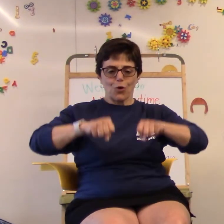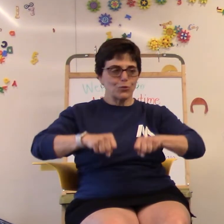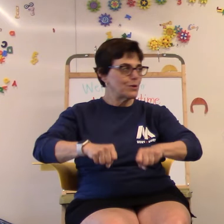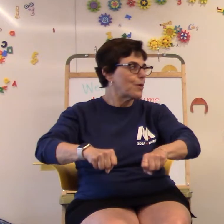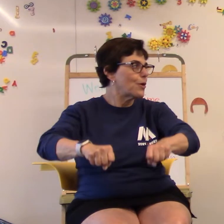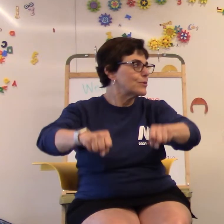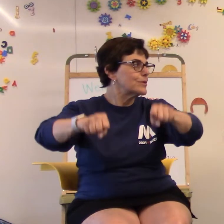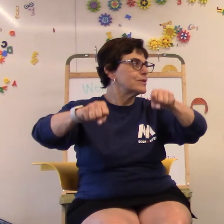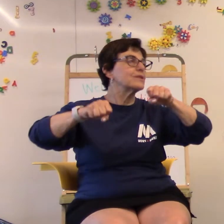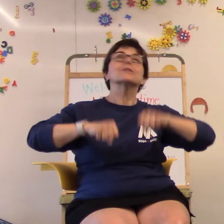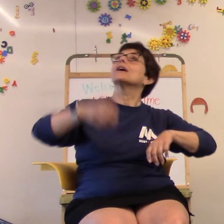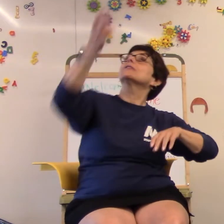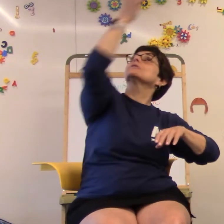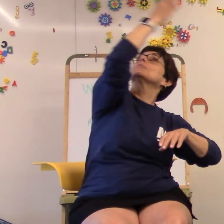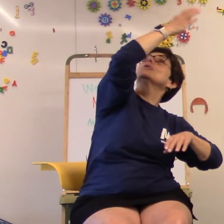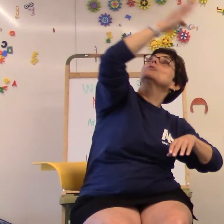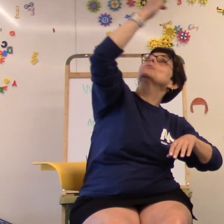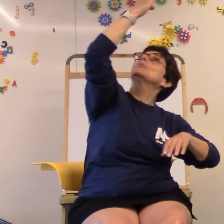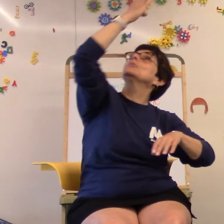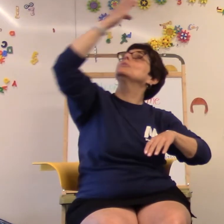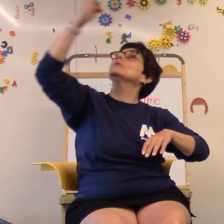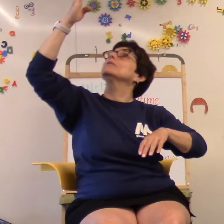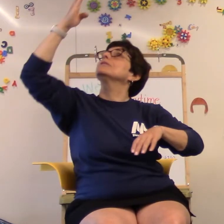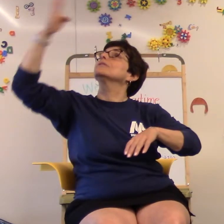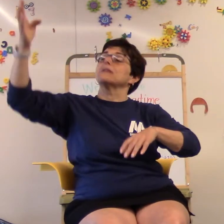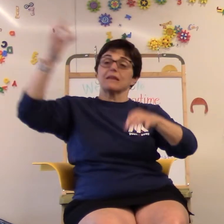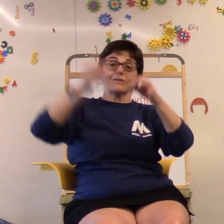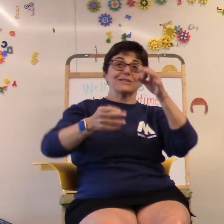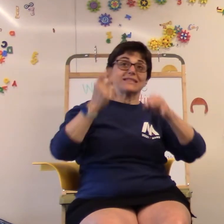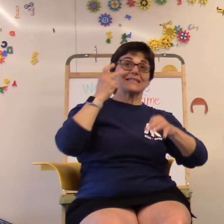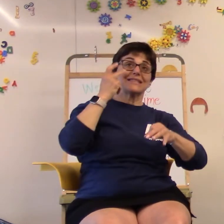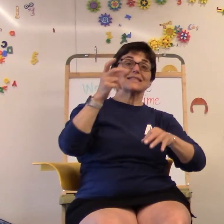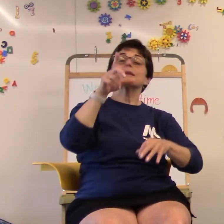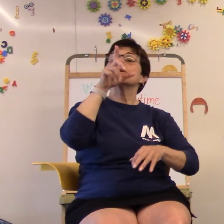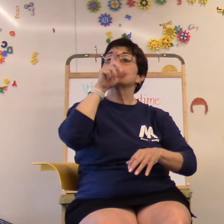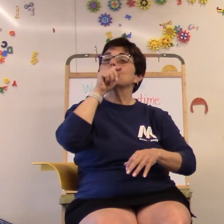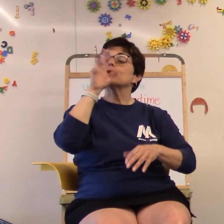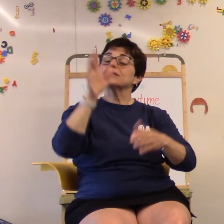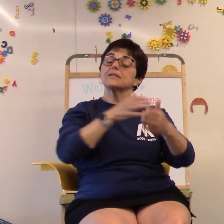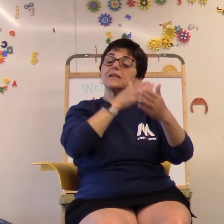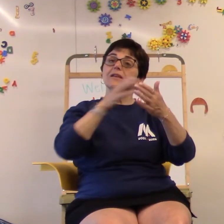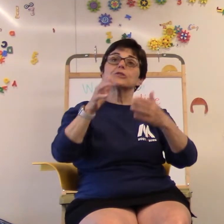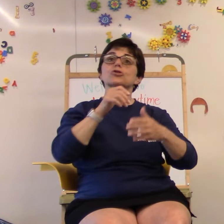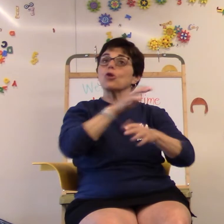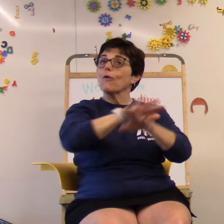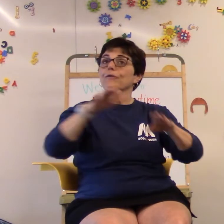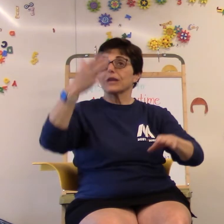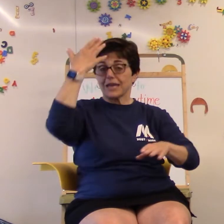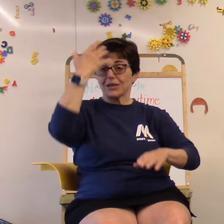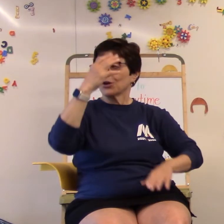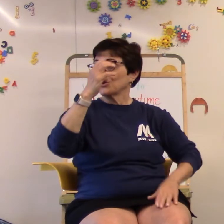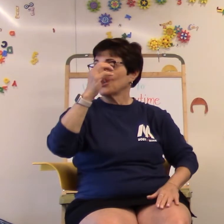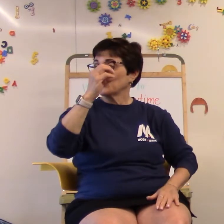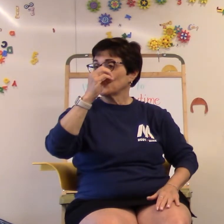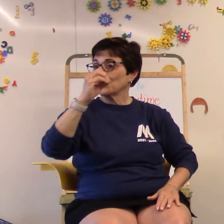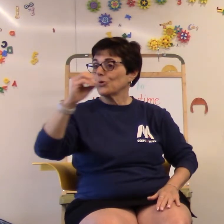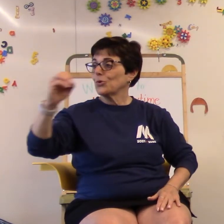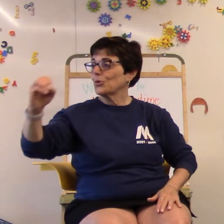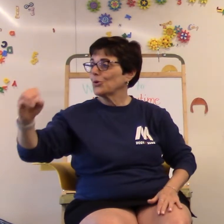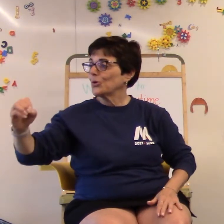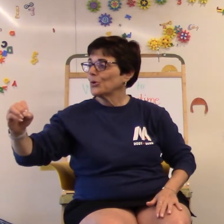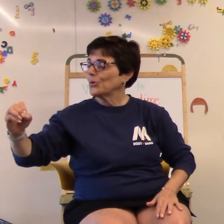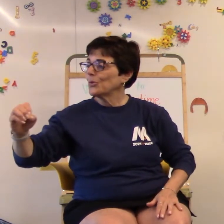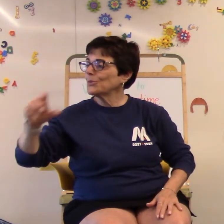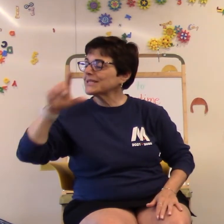row, row your boat beneath the sky so blue. If you see the singing doves, don't forget to coo. Coo. Coo.